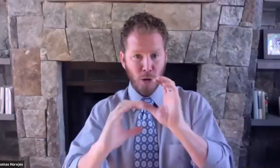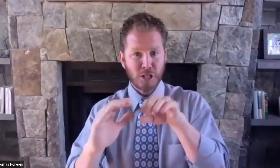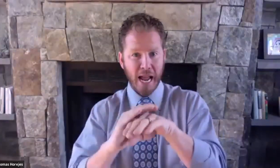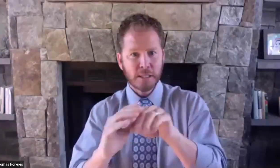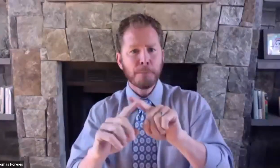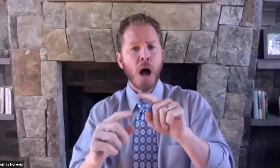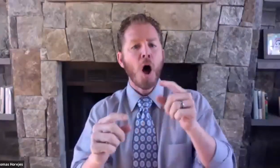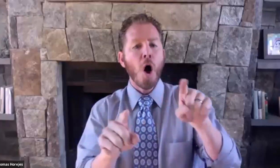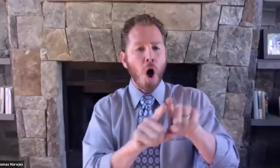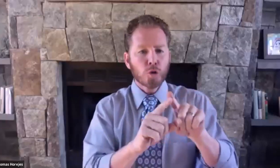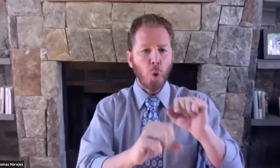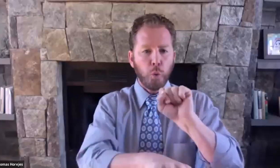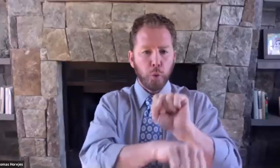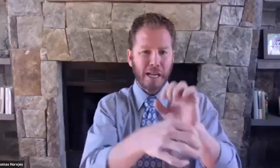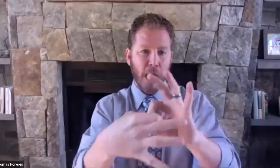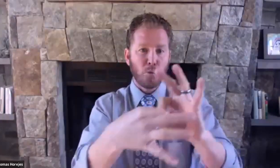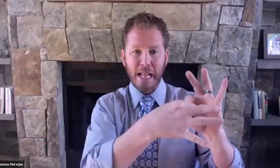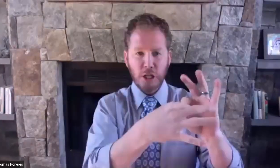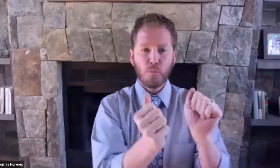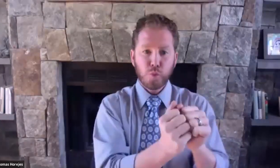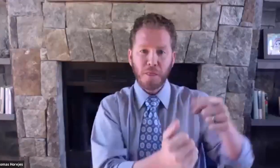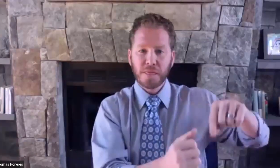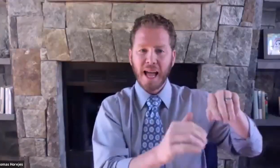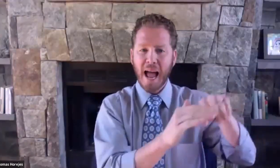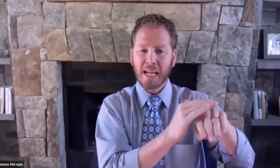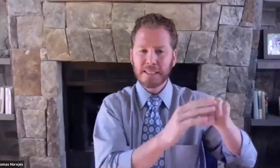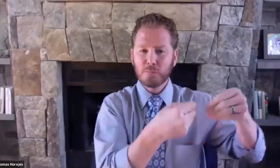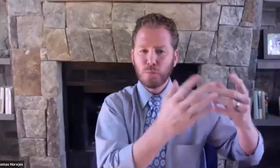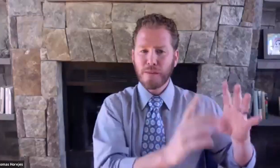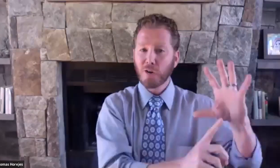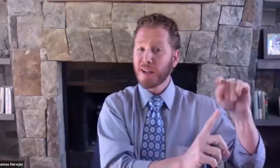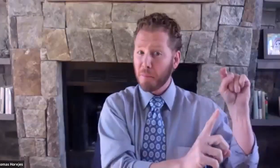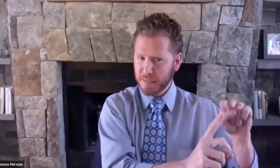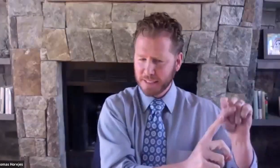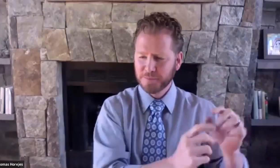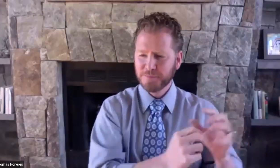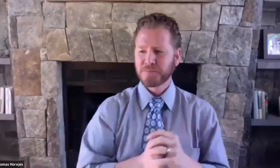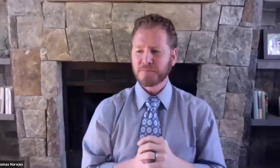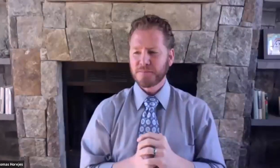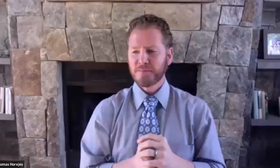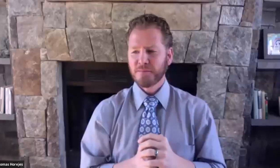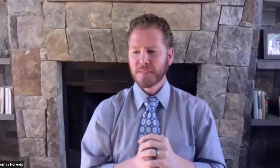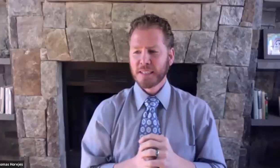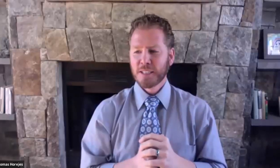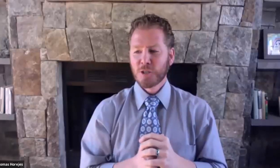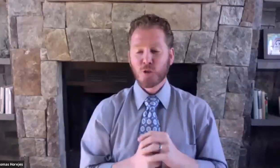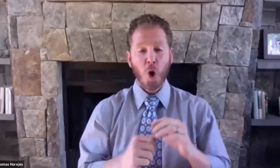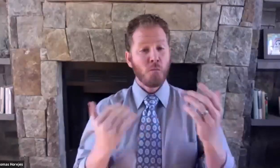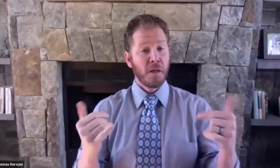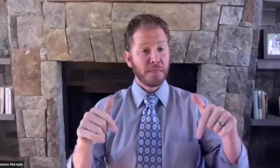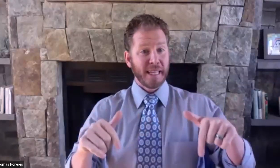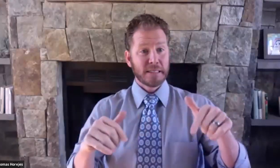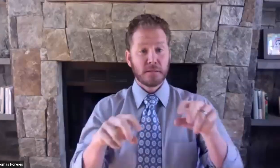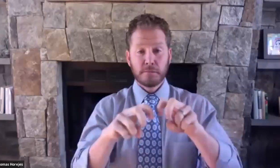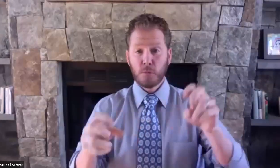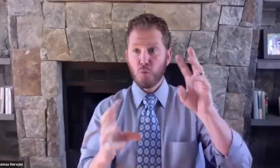to provide communication access and then work that relationship with those access providers, specifically who you're here